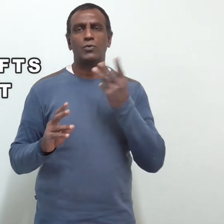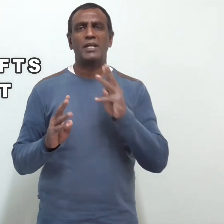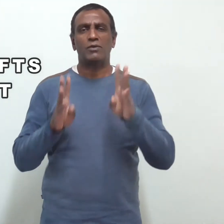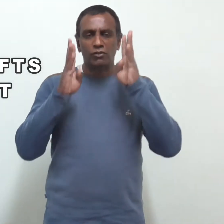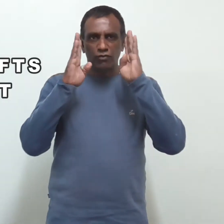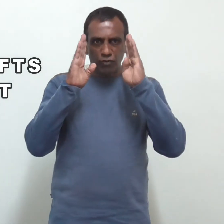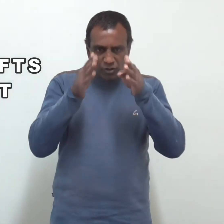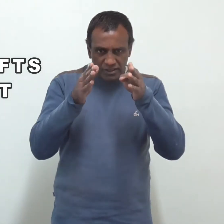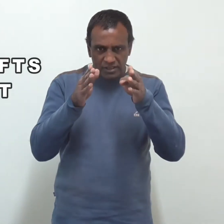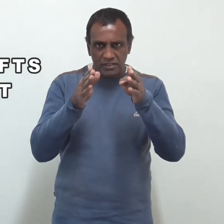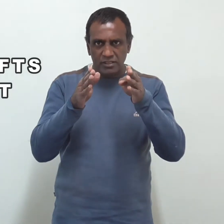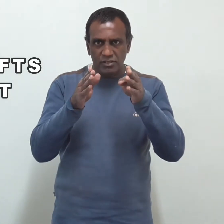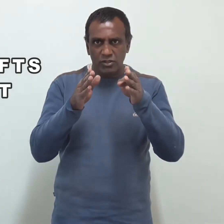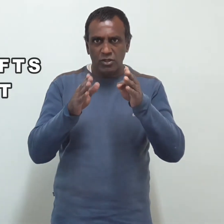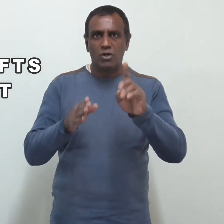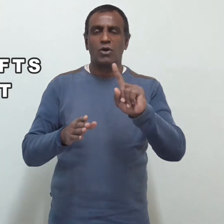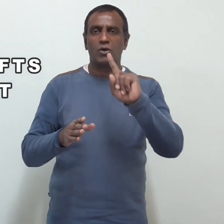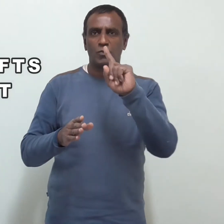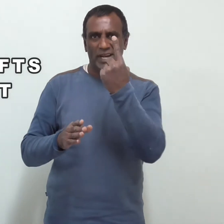We are going to focus on one,